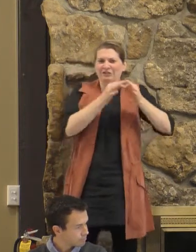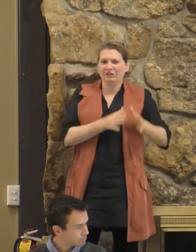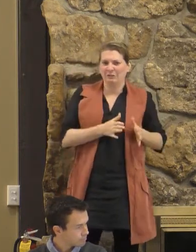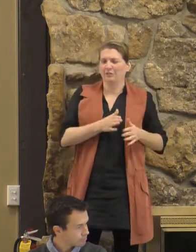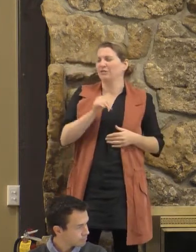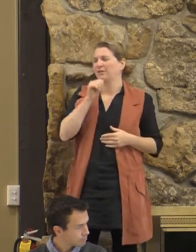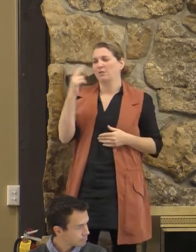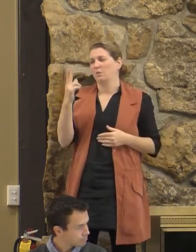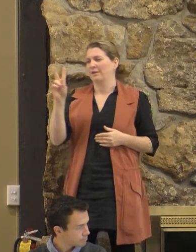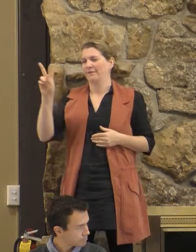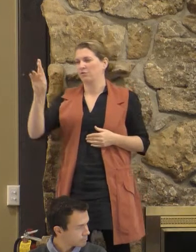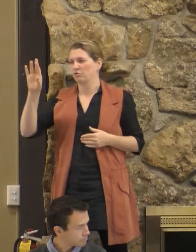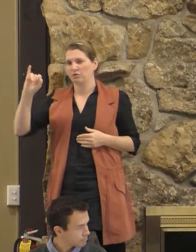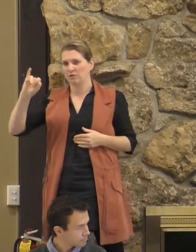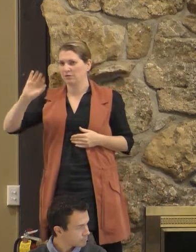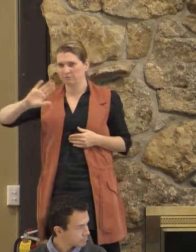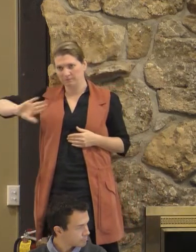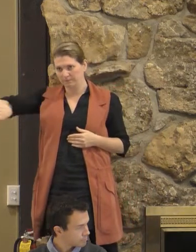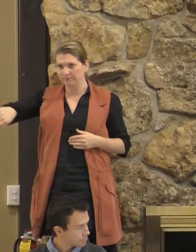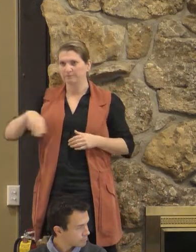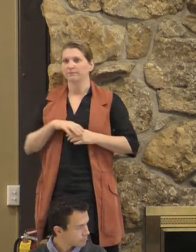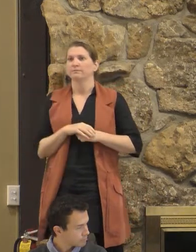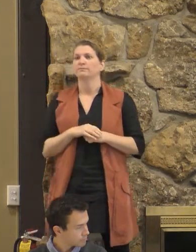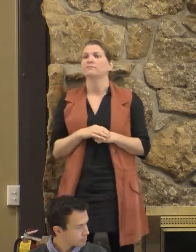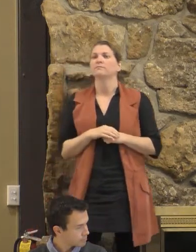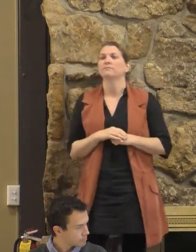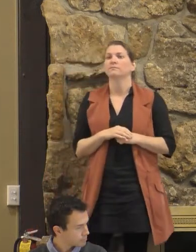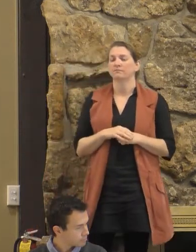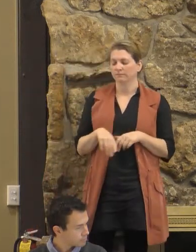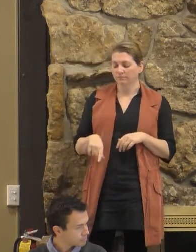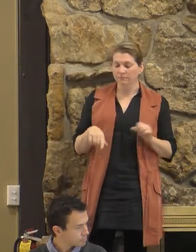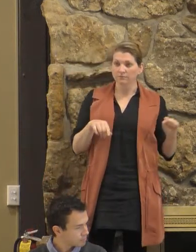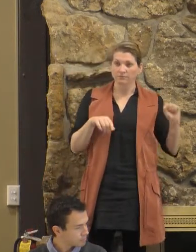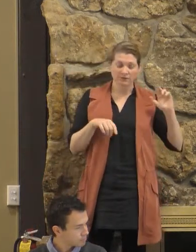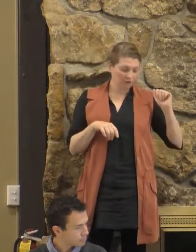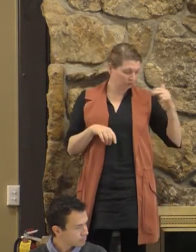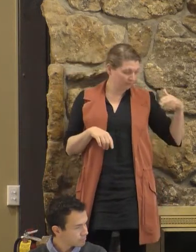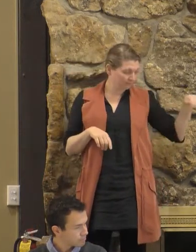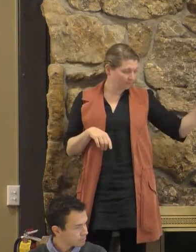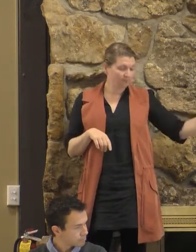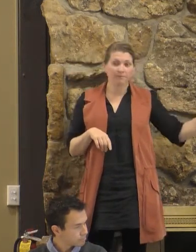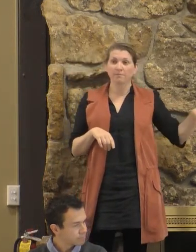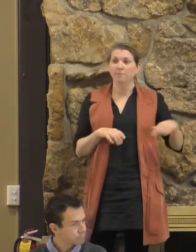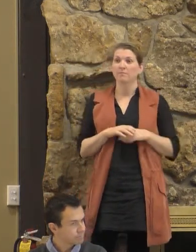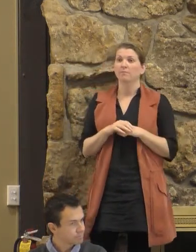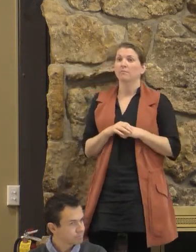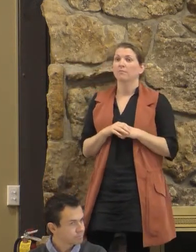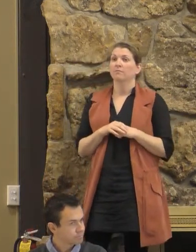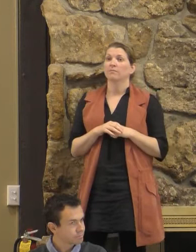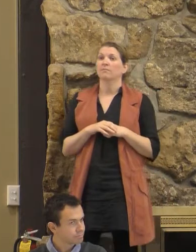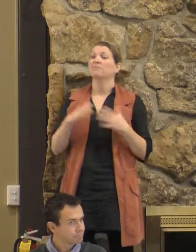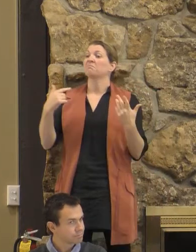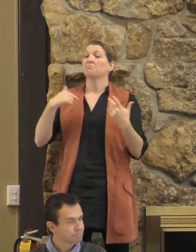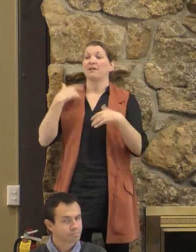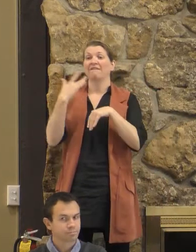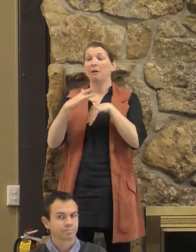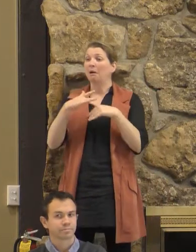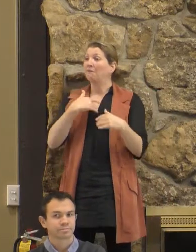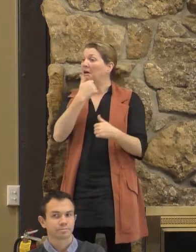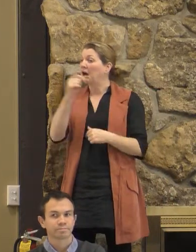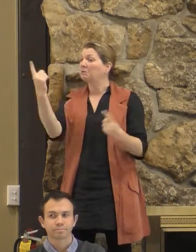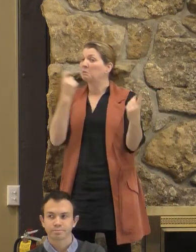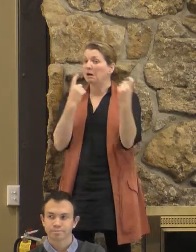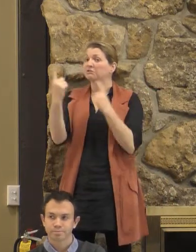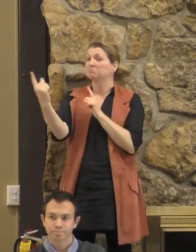I am available for any questions, and our agency, Connections for Independent Living, is offering everyone that registered with us today